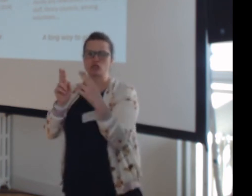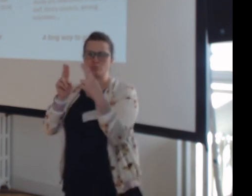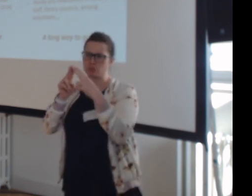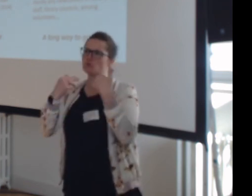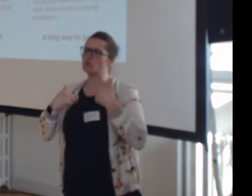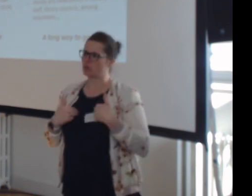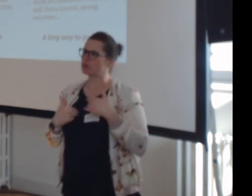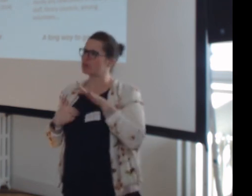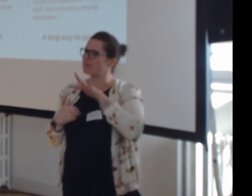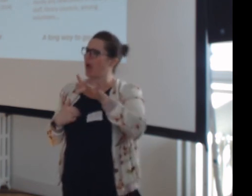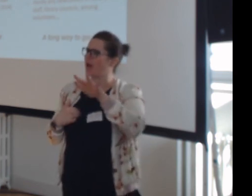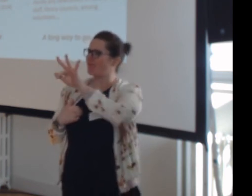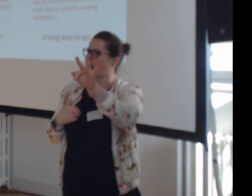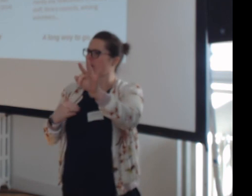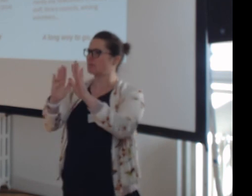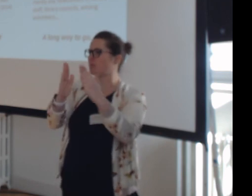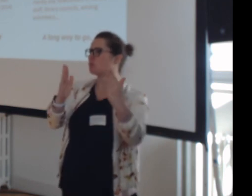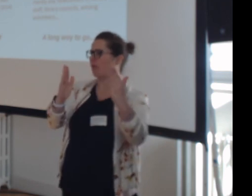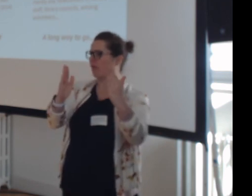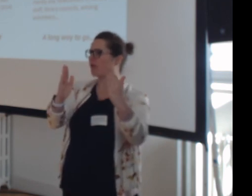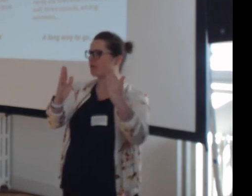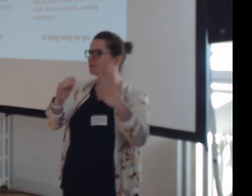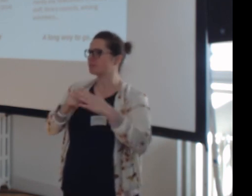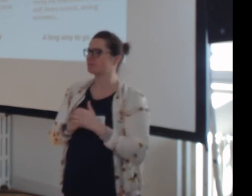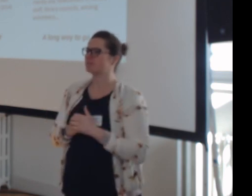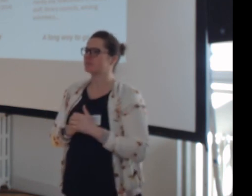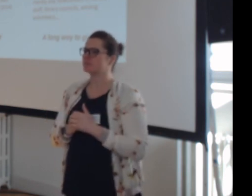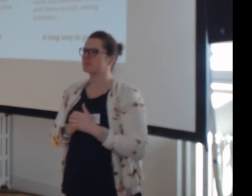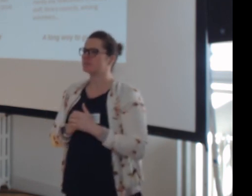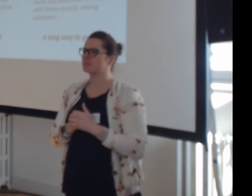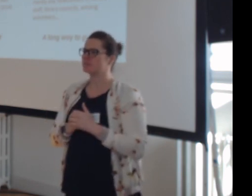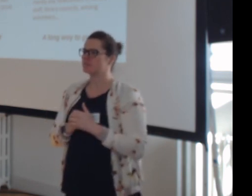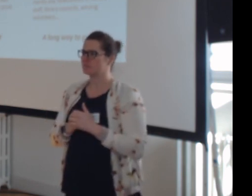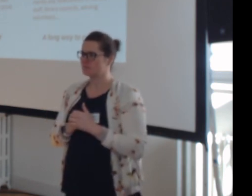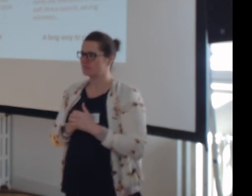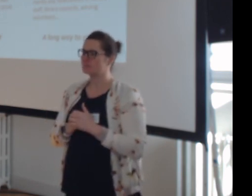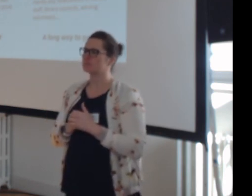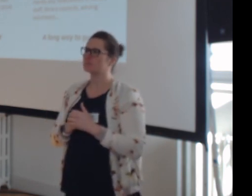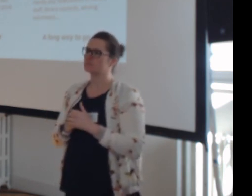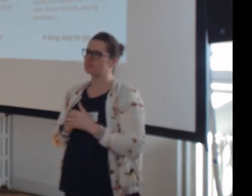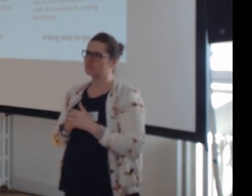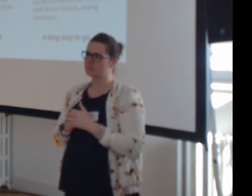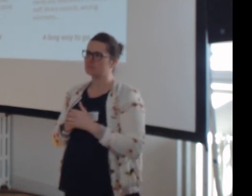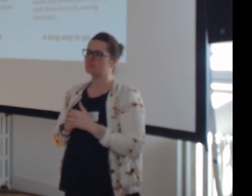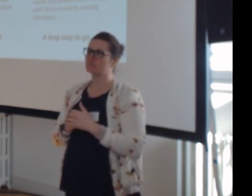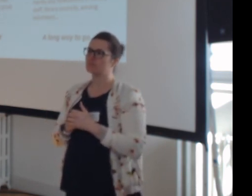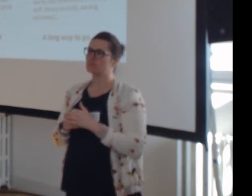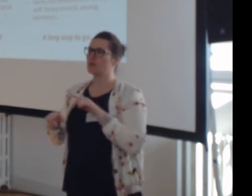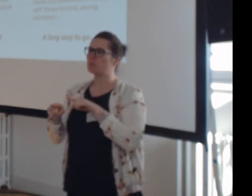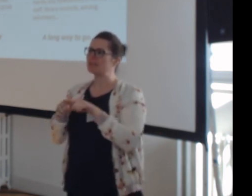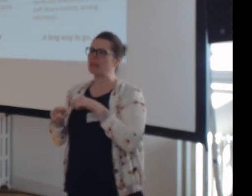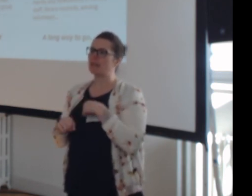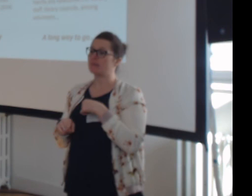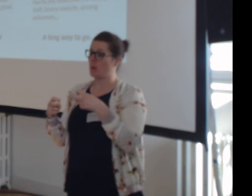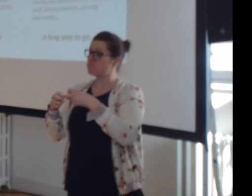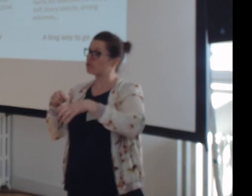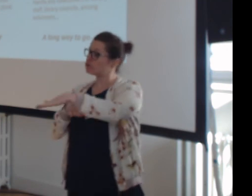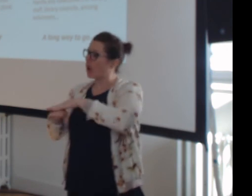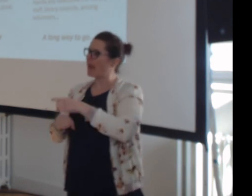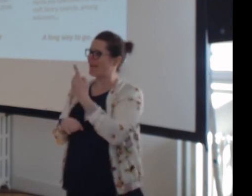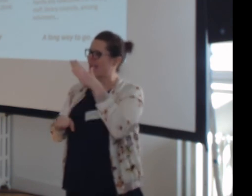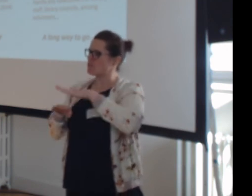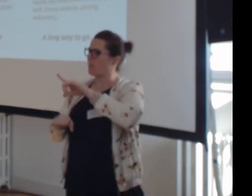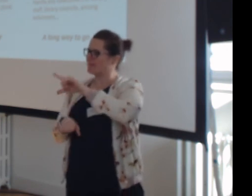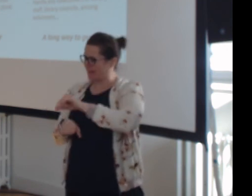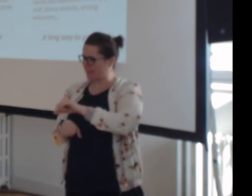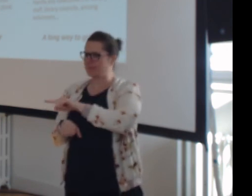French libraries, which, if you add these figures, you have like 1 out of 10 inhabitants in Brussels is